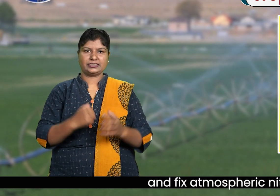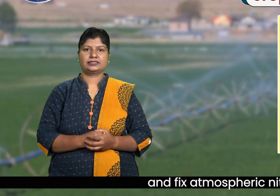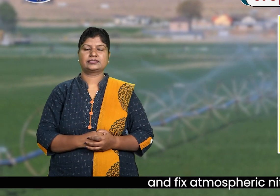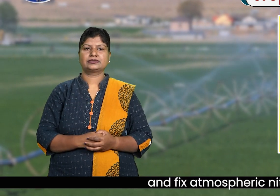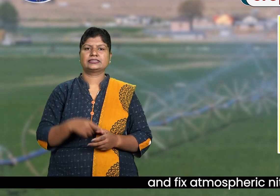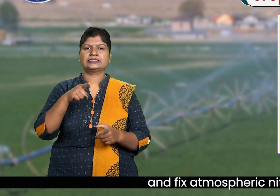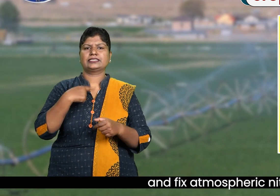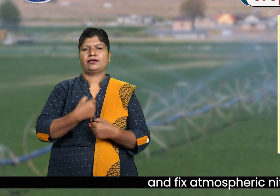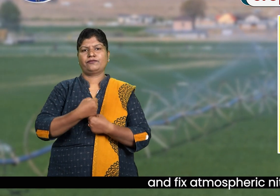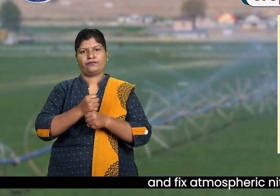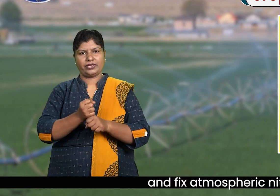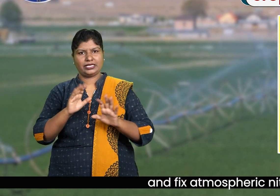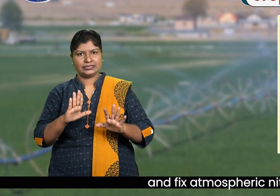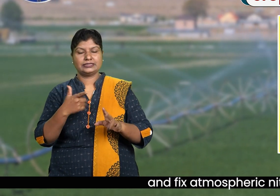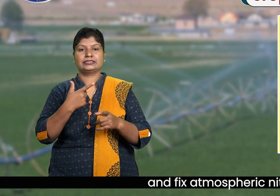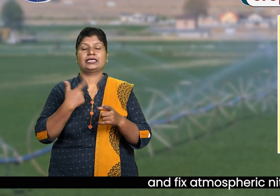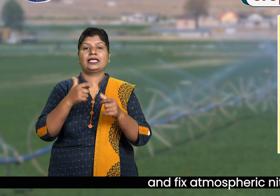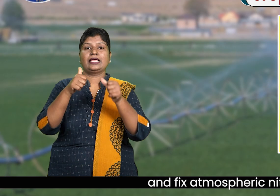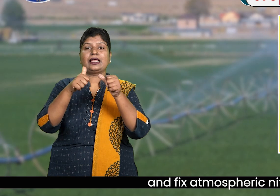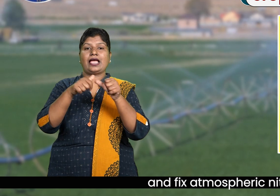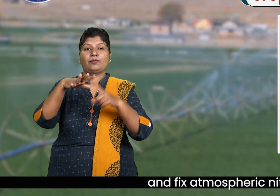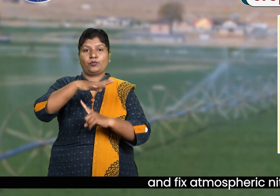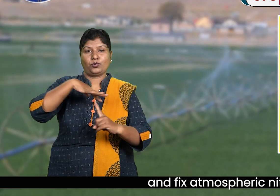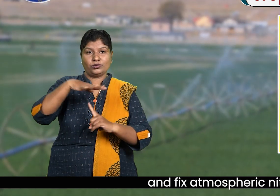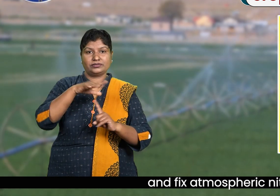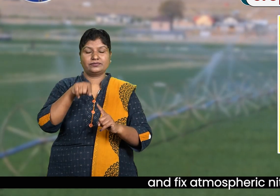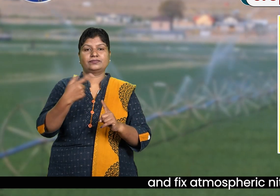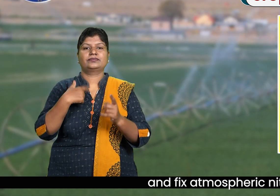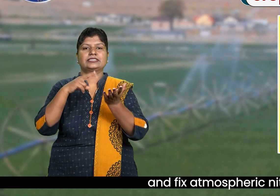and fix atmospheric nitrogen.